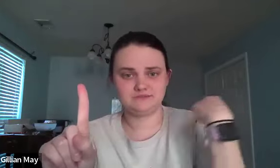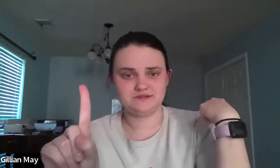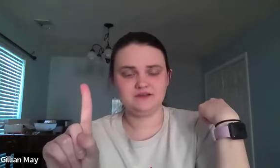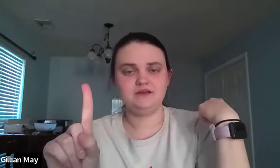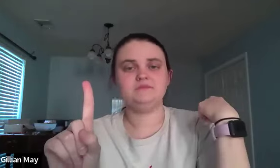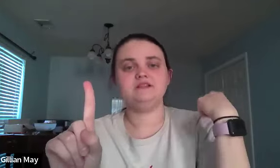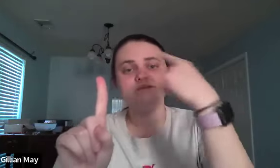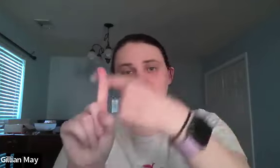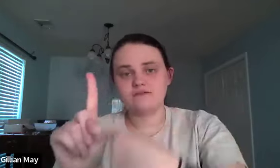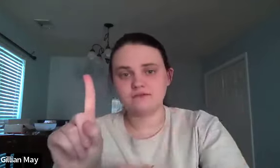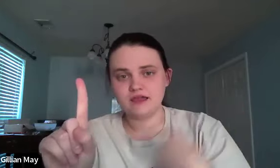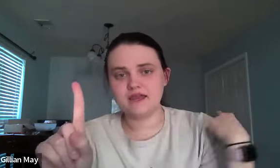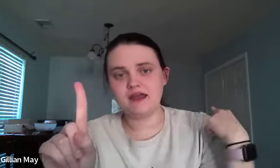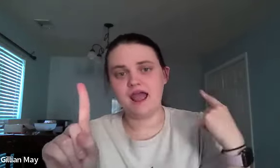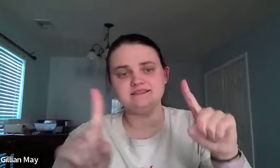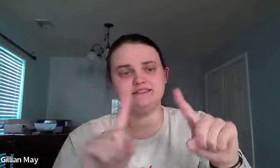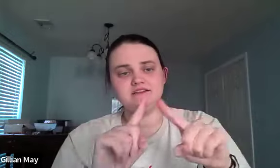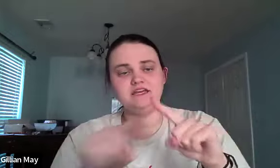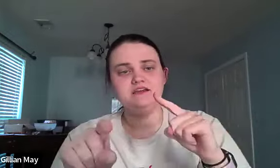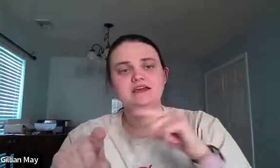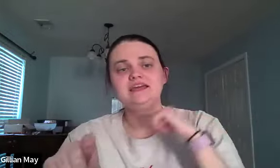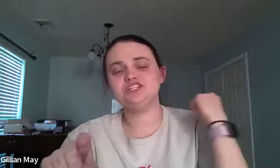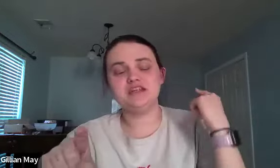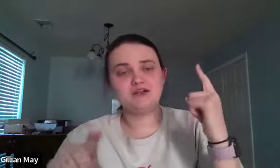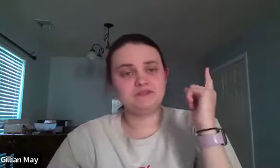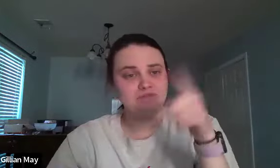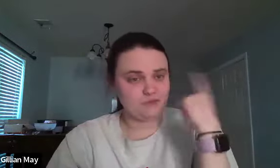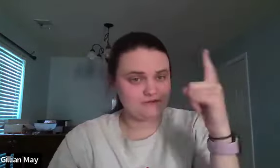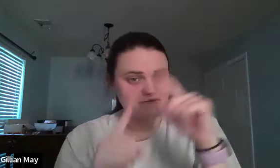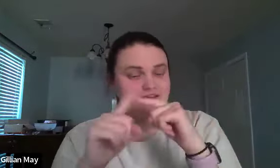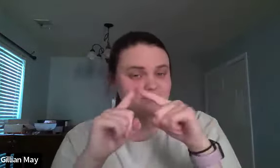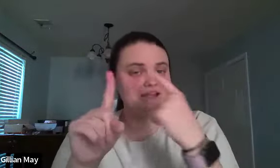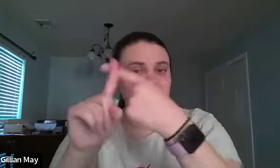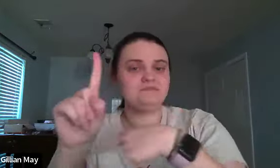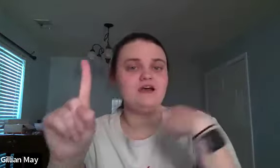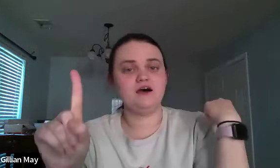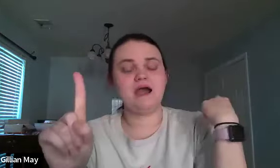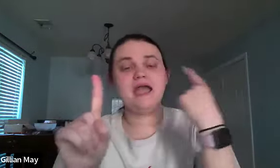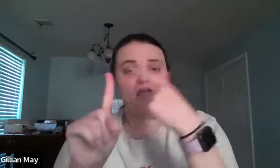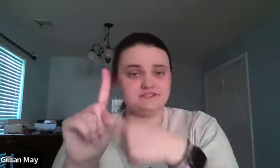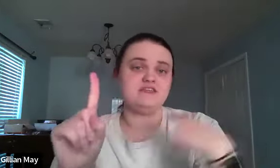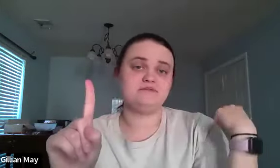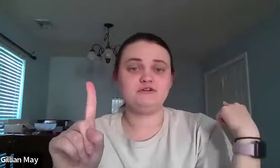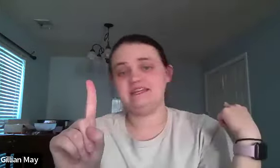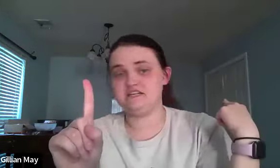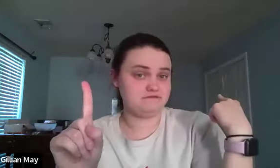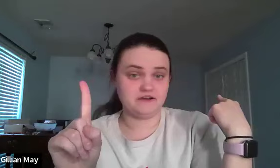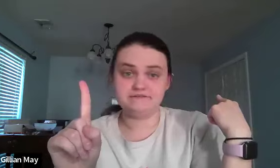month. Please be careful and not accidentally hit your neck with your fingernail. I have done that before. It's not fun.